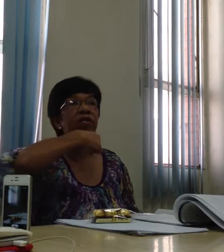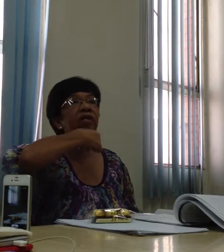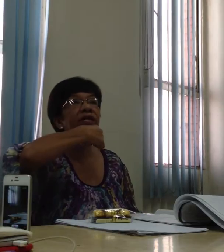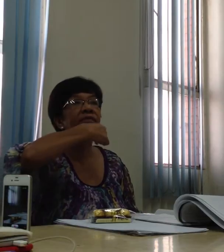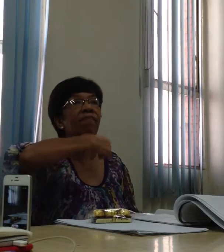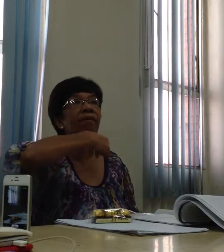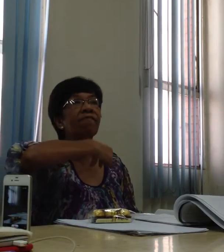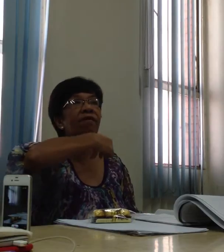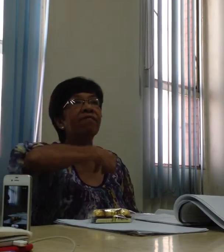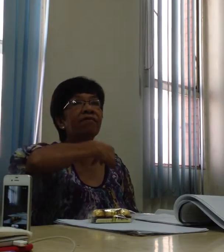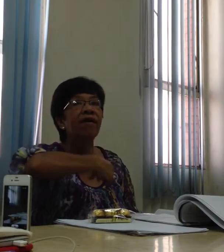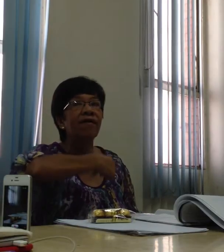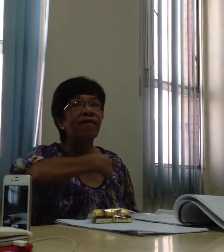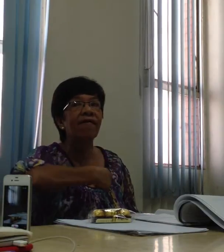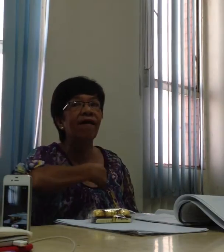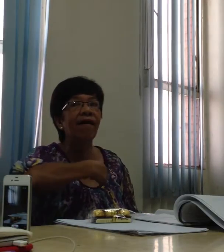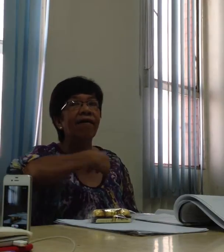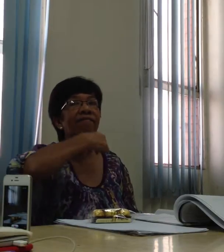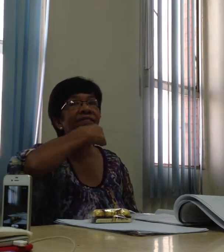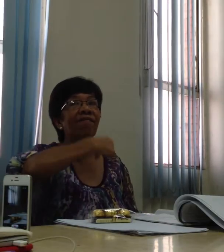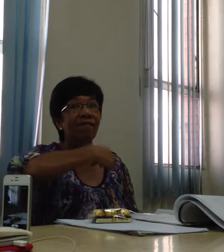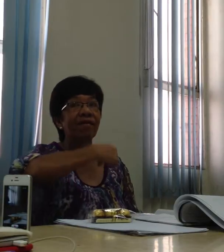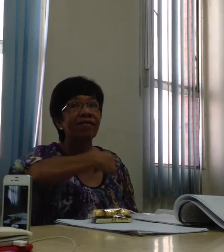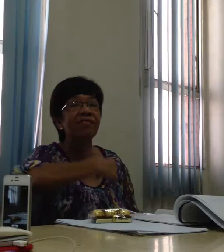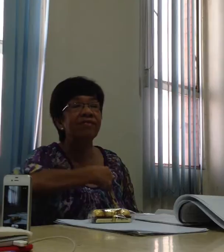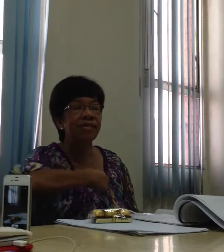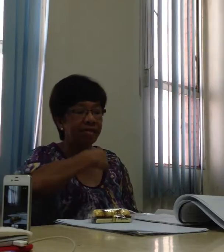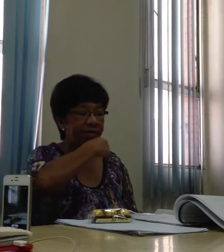then pag-anong gano'n siya. This is turkey. Yes, turkey.